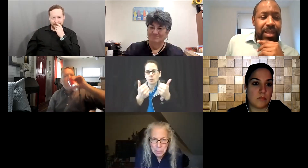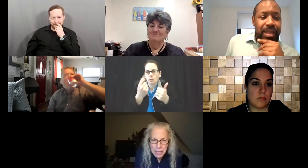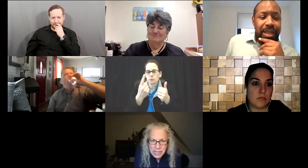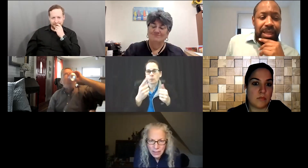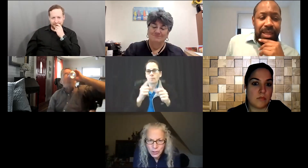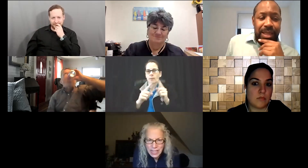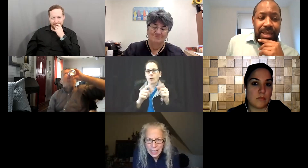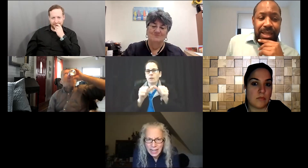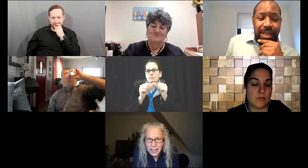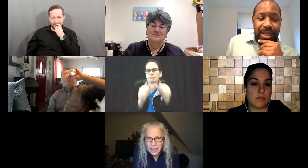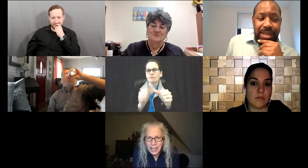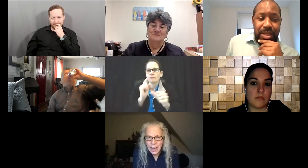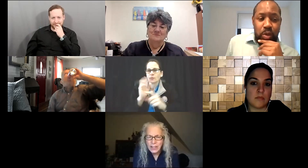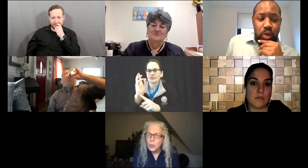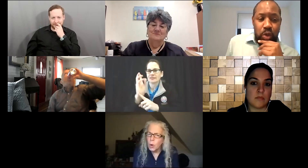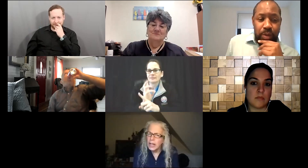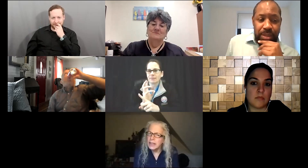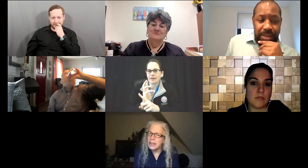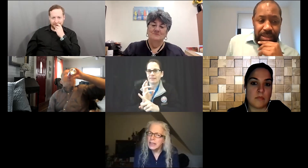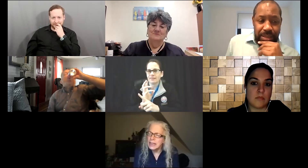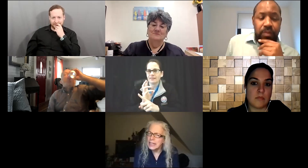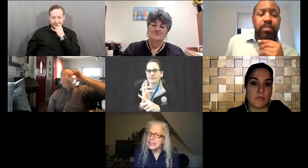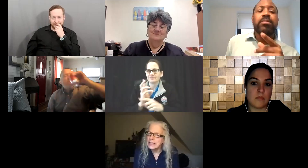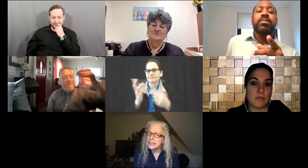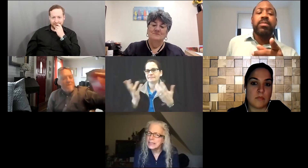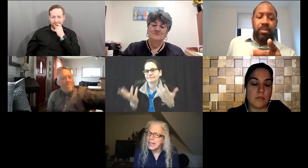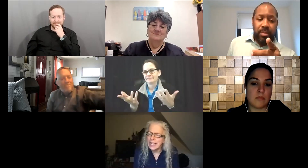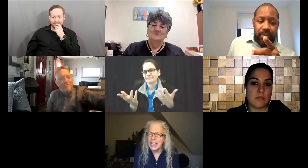idea. Pam Zellner's saying there's one